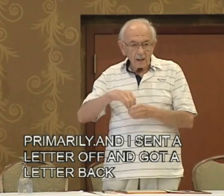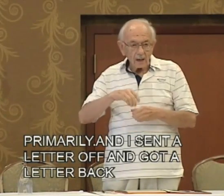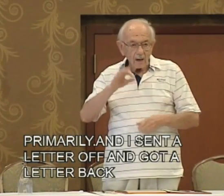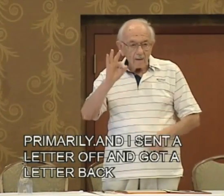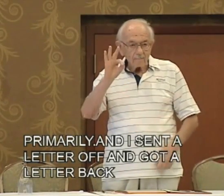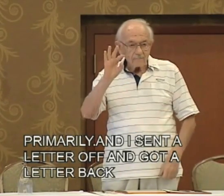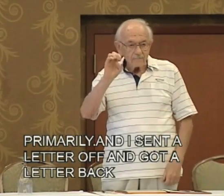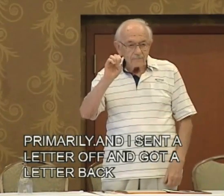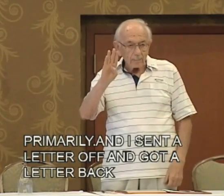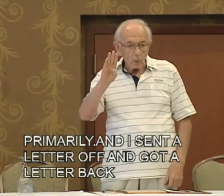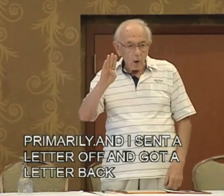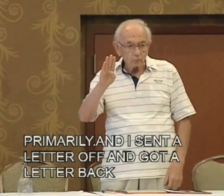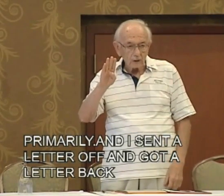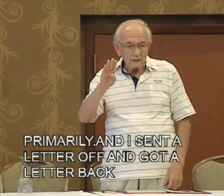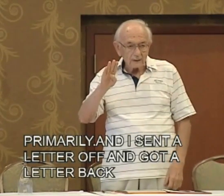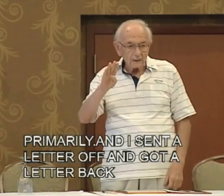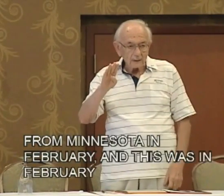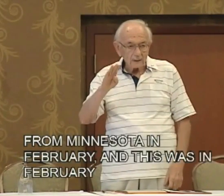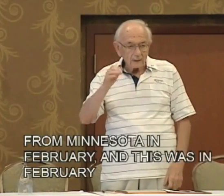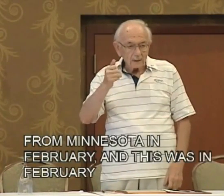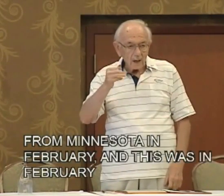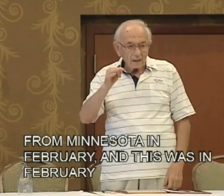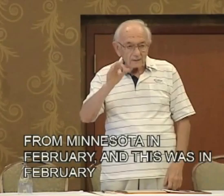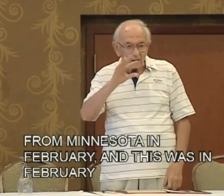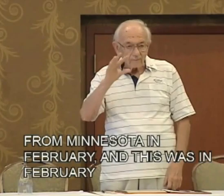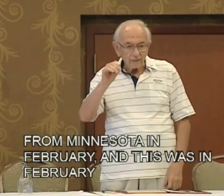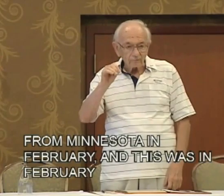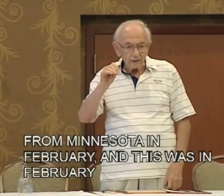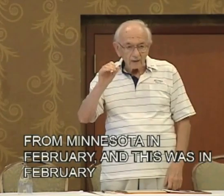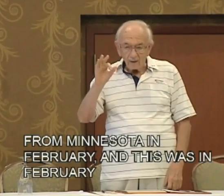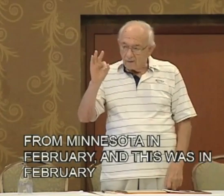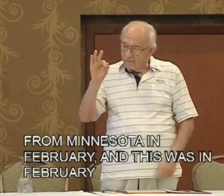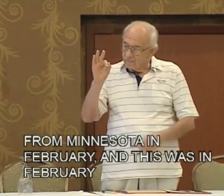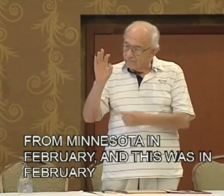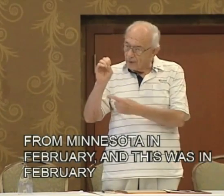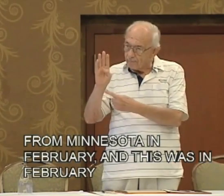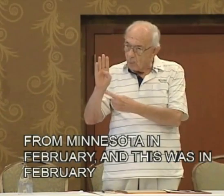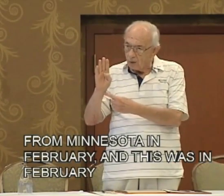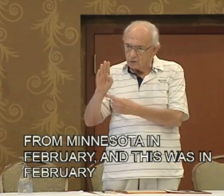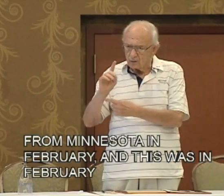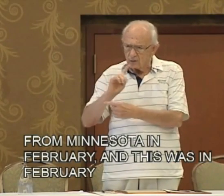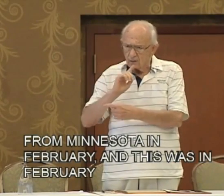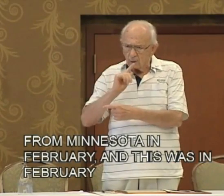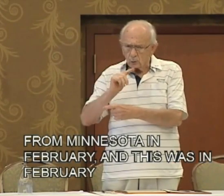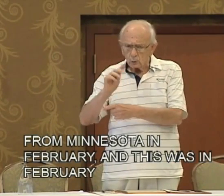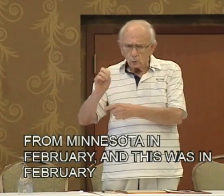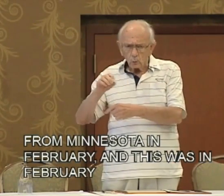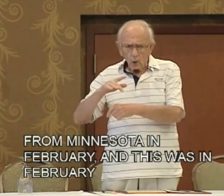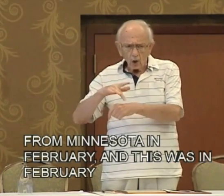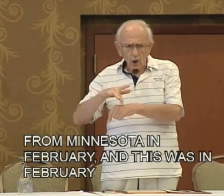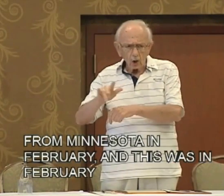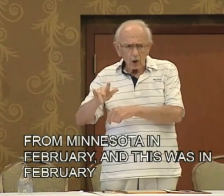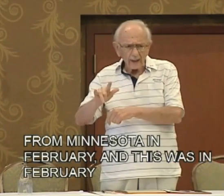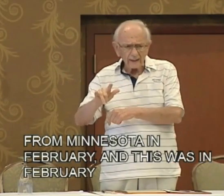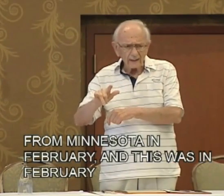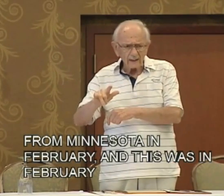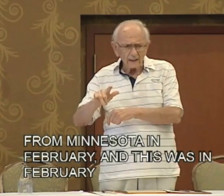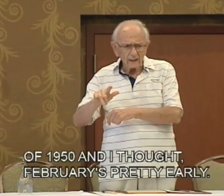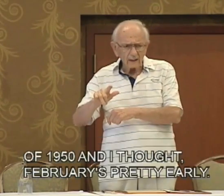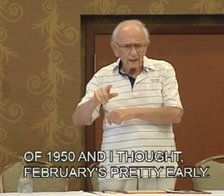from Minnesota in February and this was in February of 1950 and